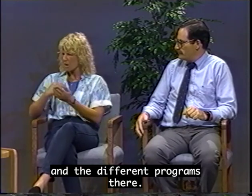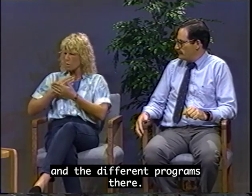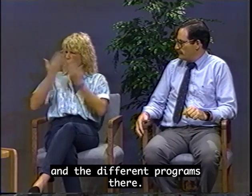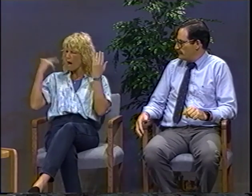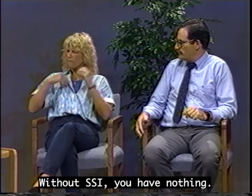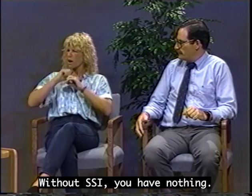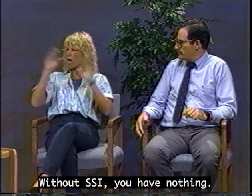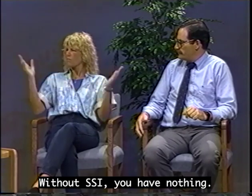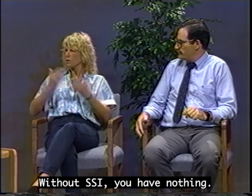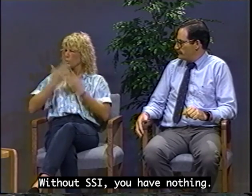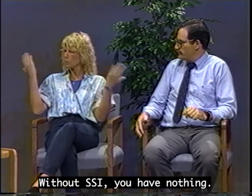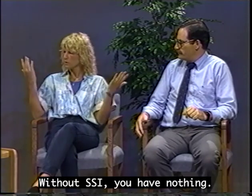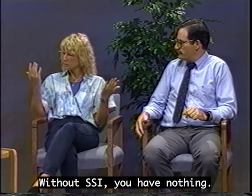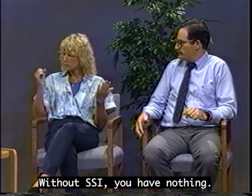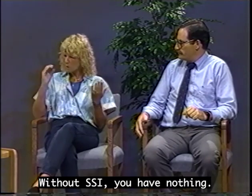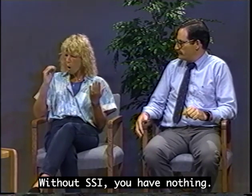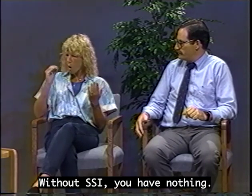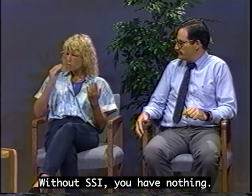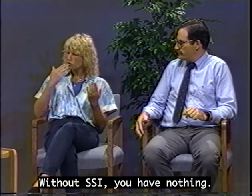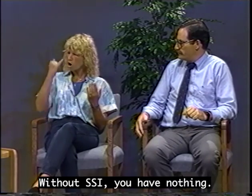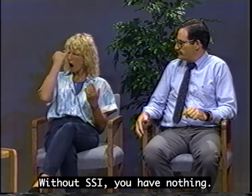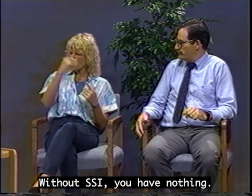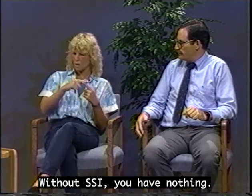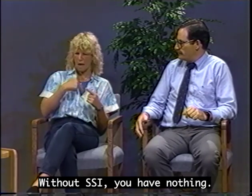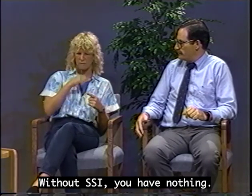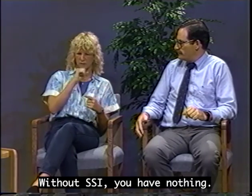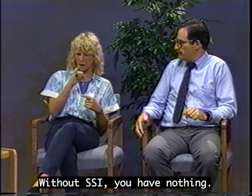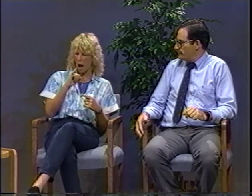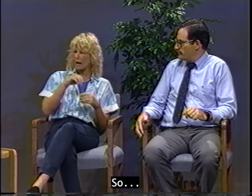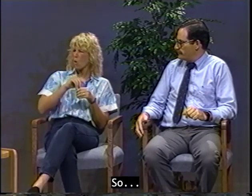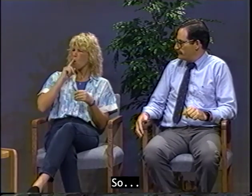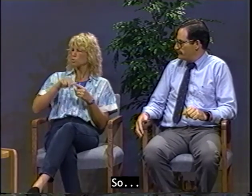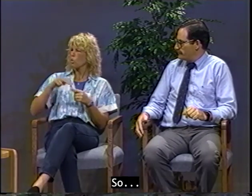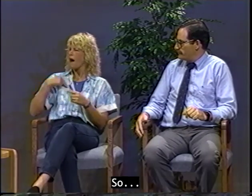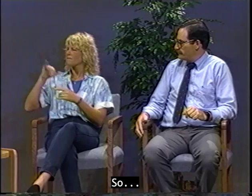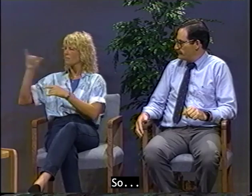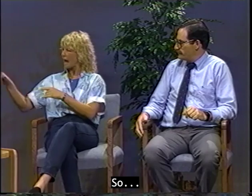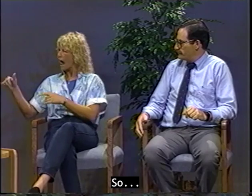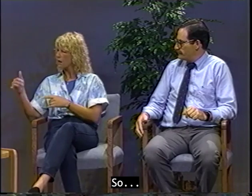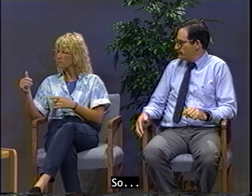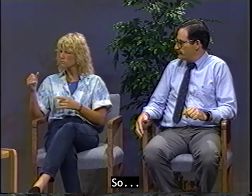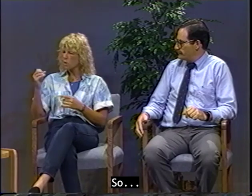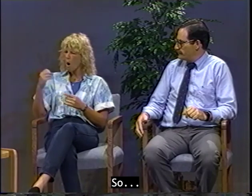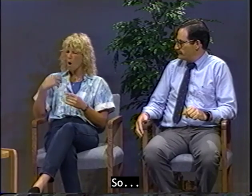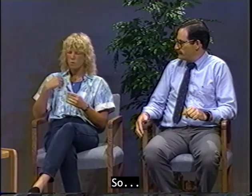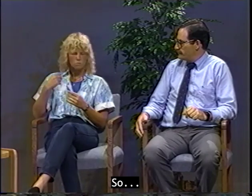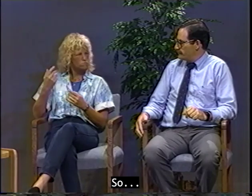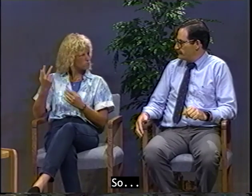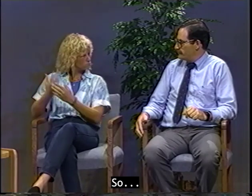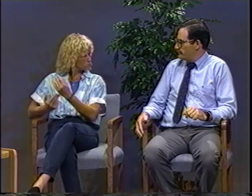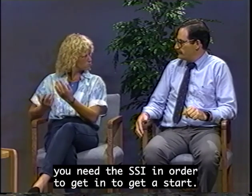there. If without SSI, you have nothing. So